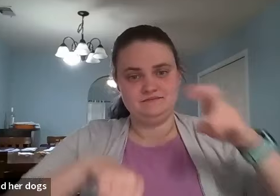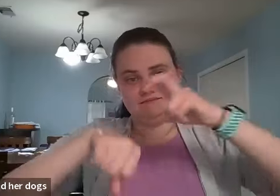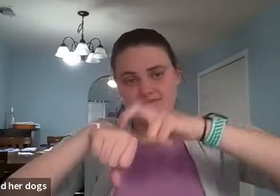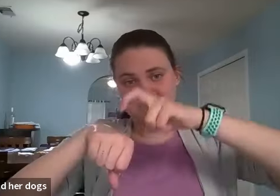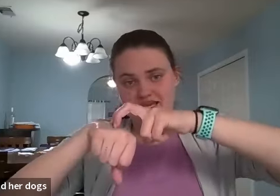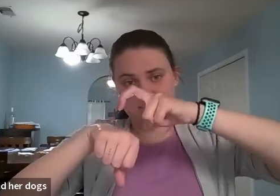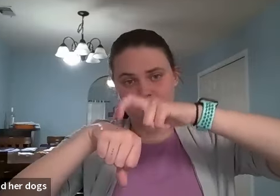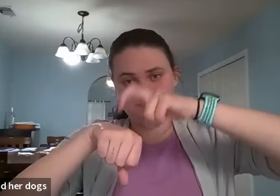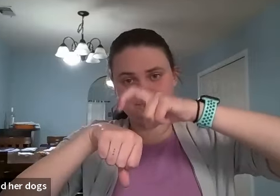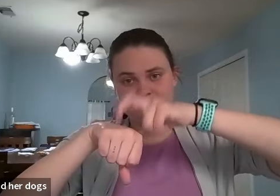potato.